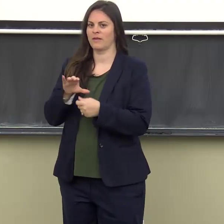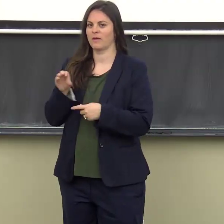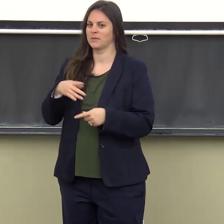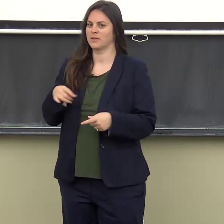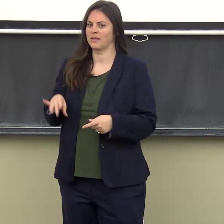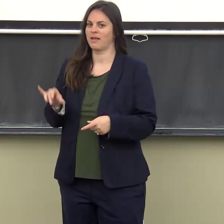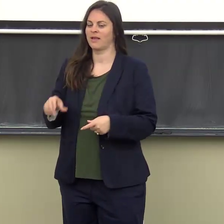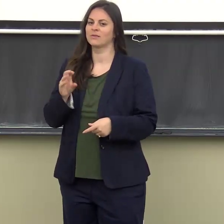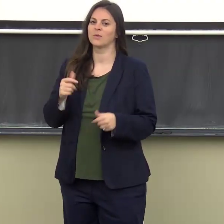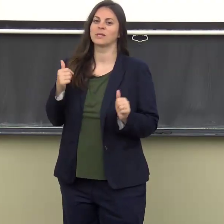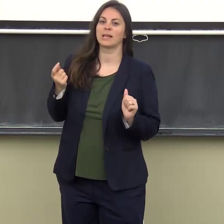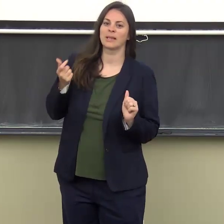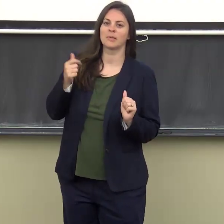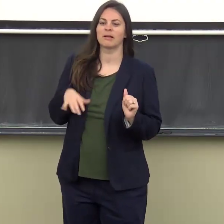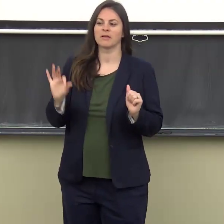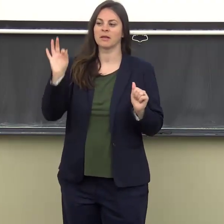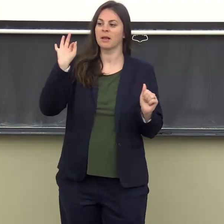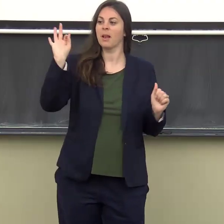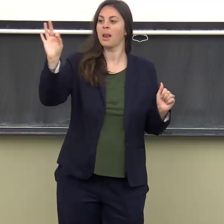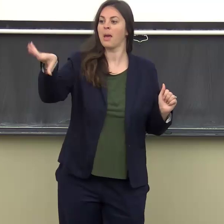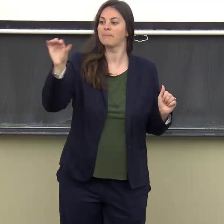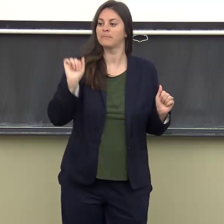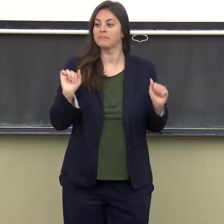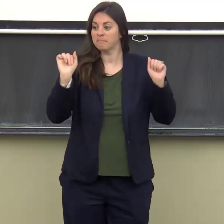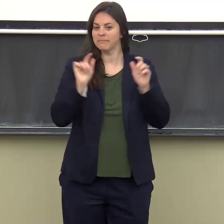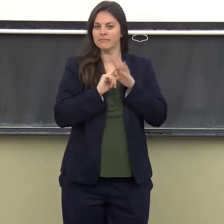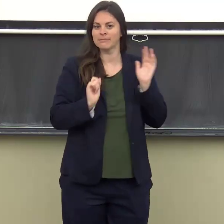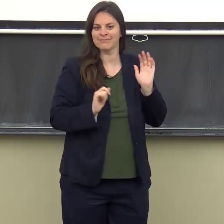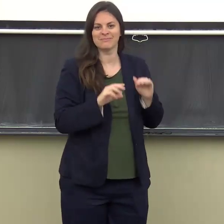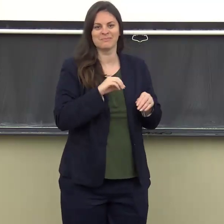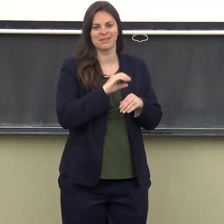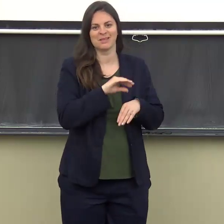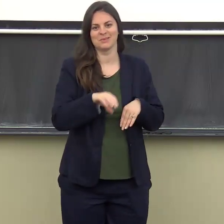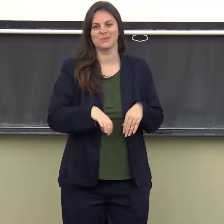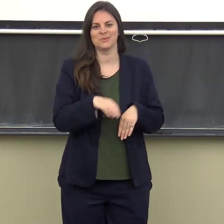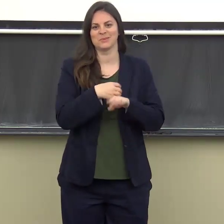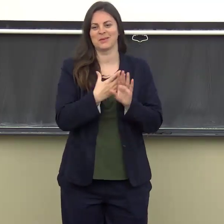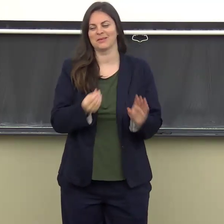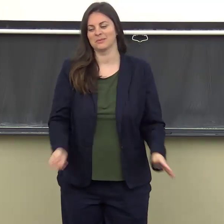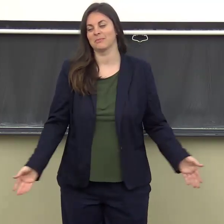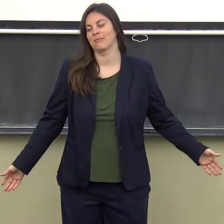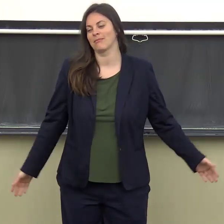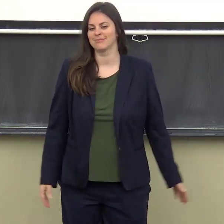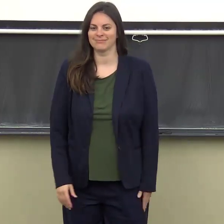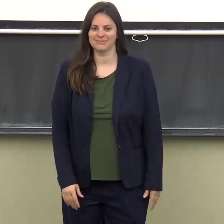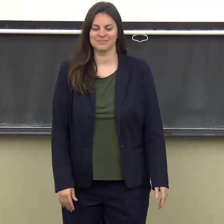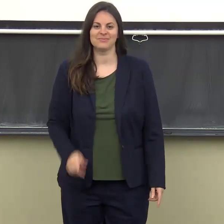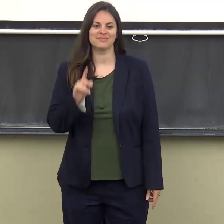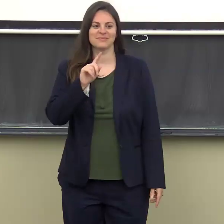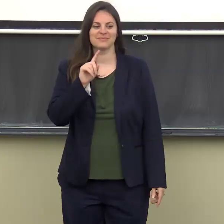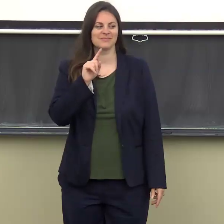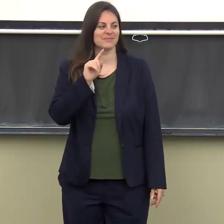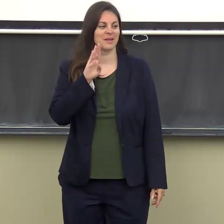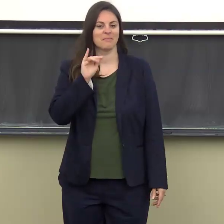a plant on a Zoom call, but it can be done. So. And the best tech reporters